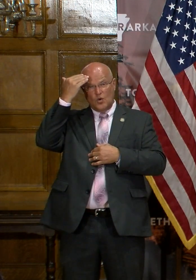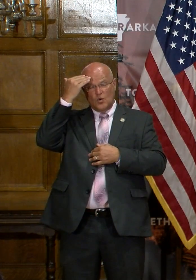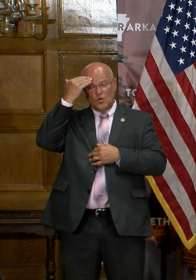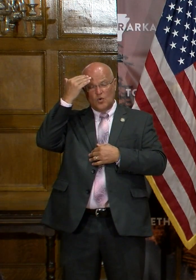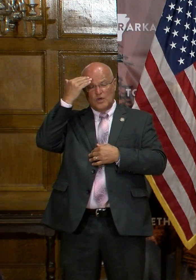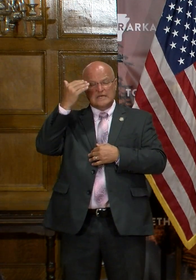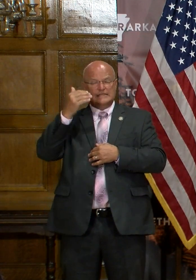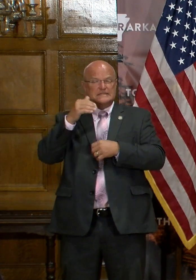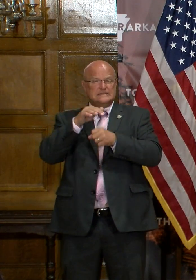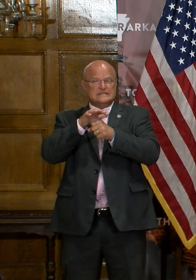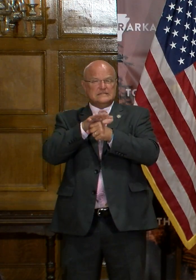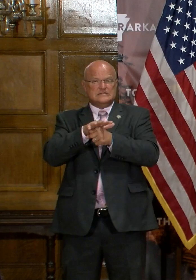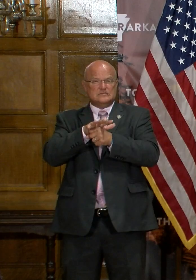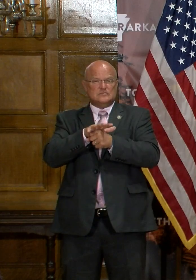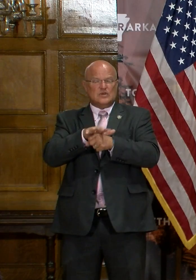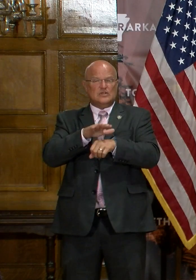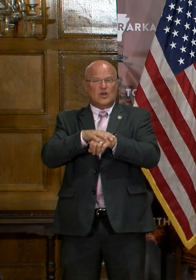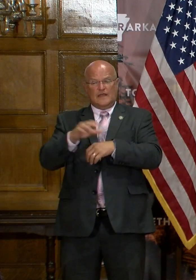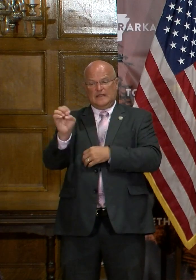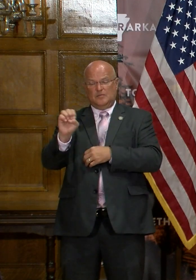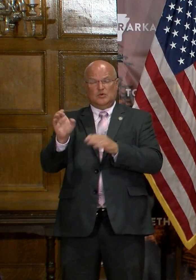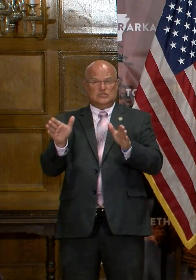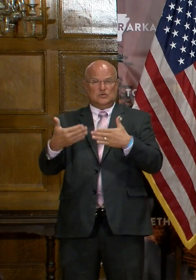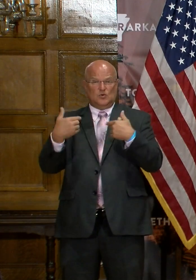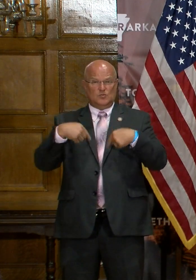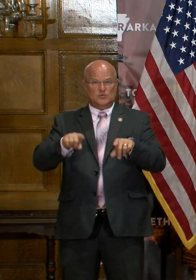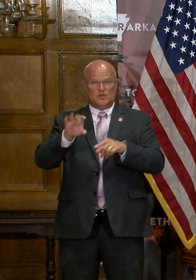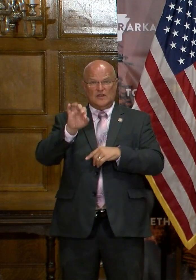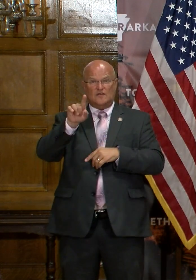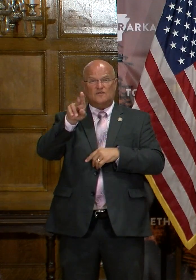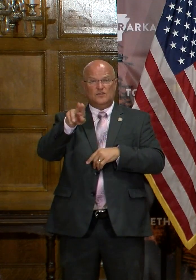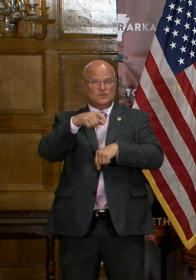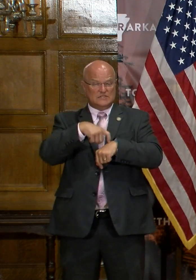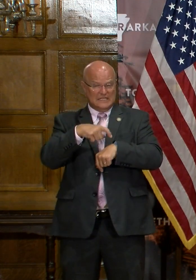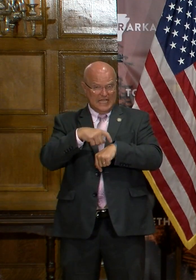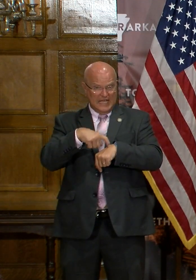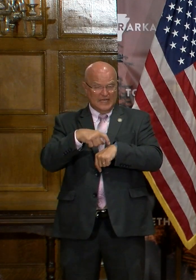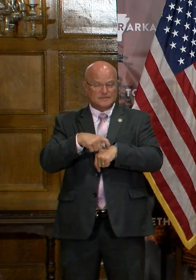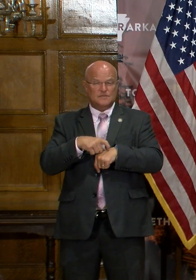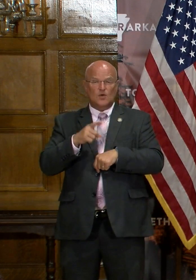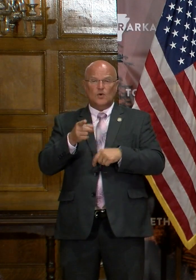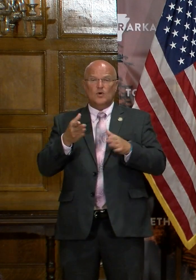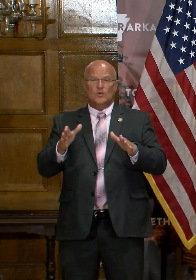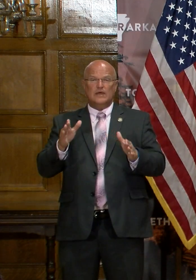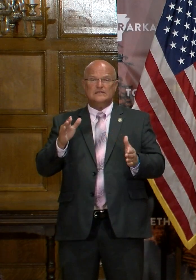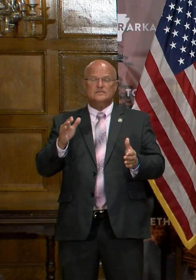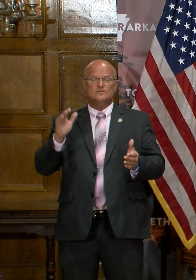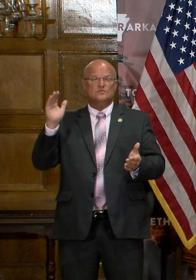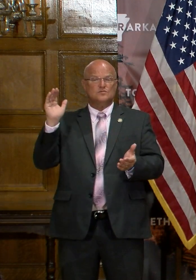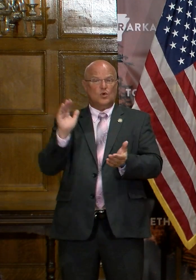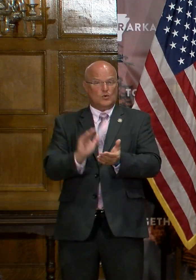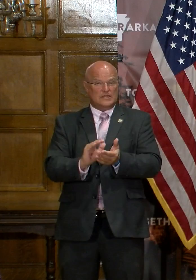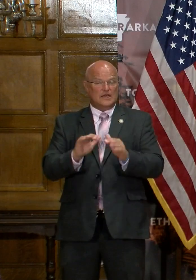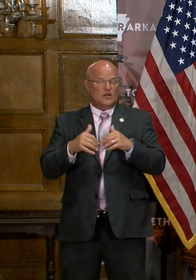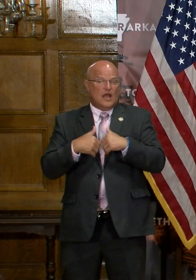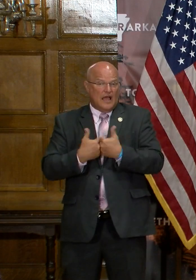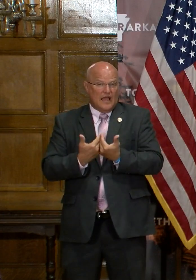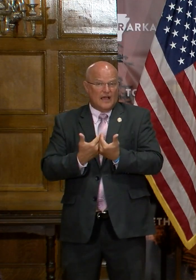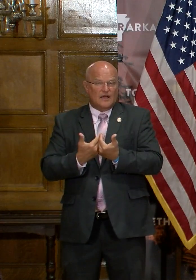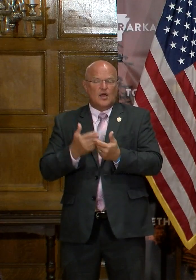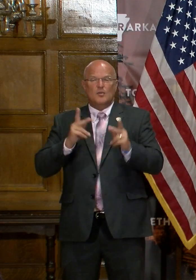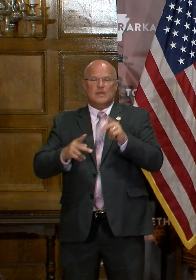on our emergency rooms during influenza season. One way to decompress that is to try to get